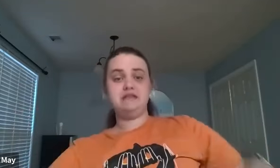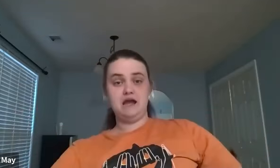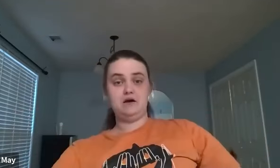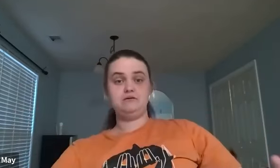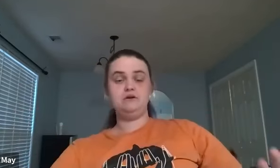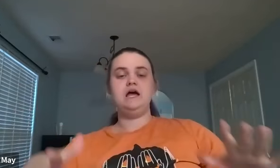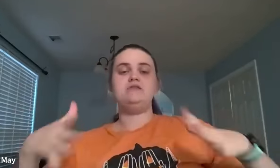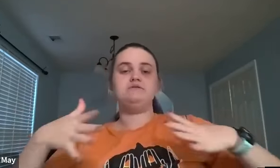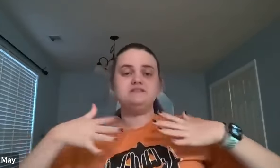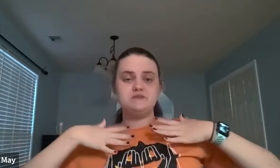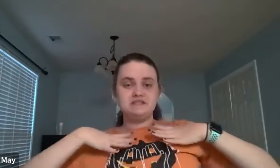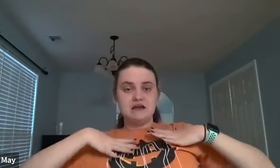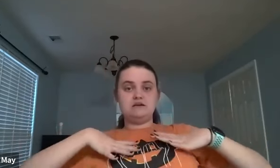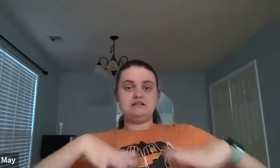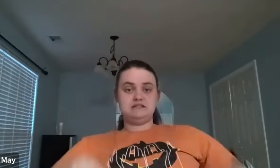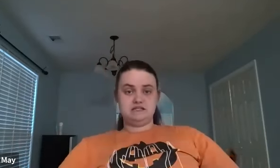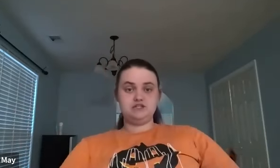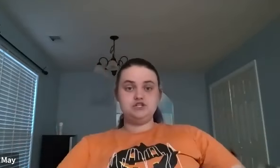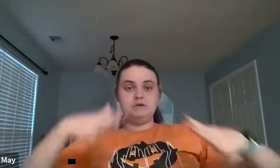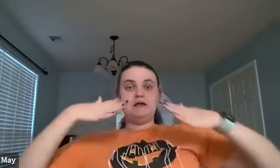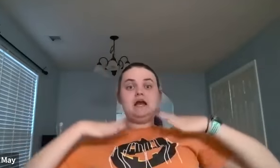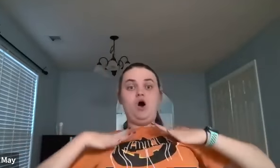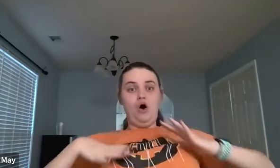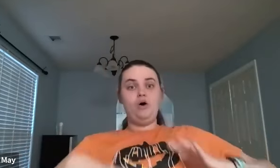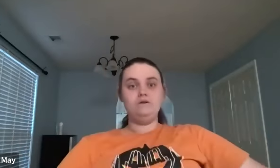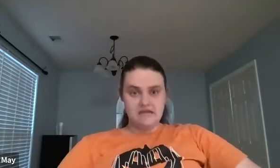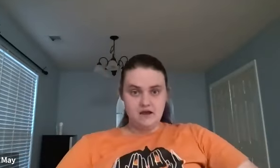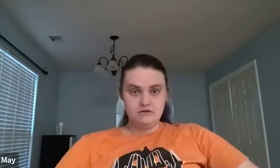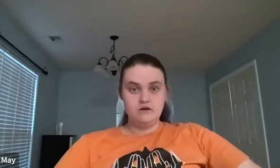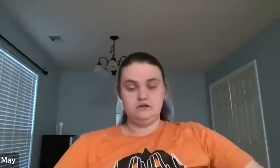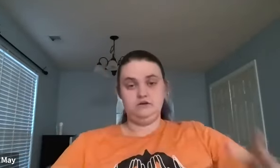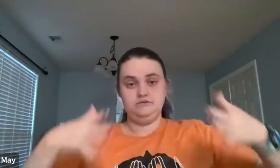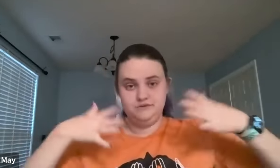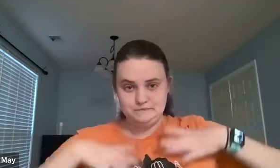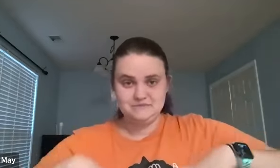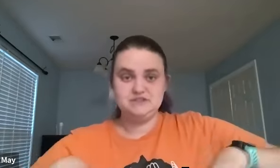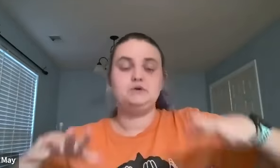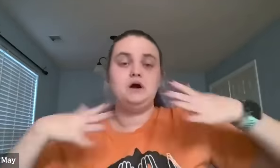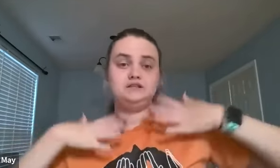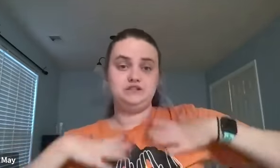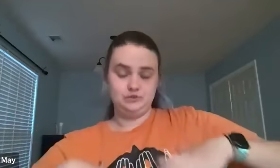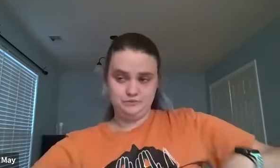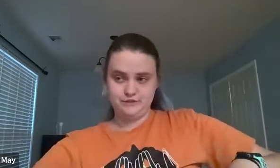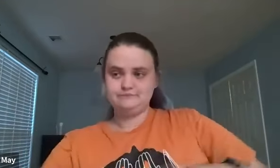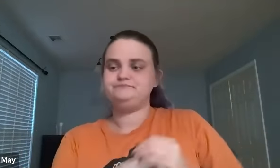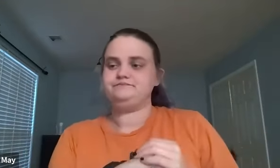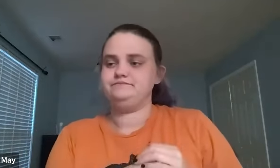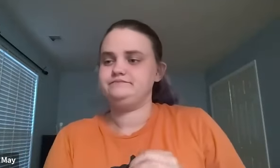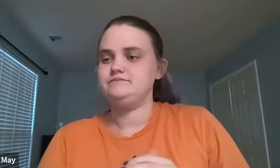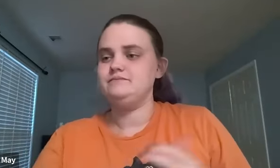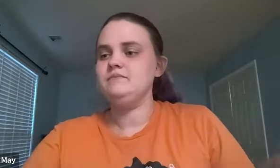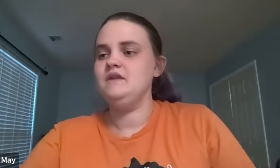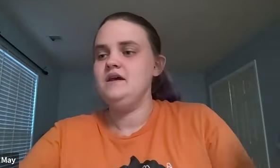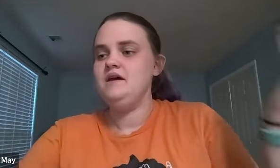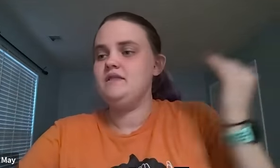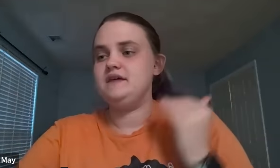down. And the reason with the downing is because it's showing like all down our clothes. So costumes. Then